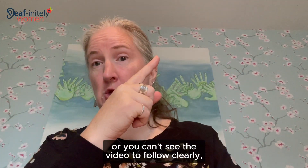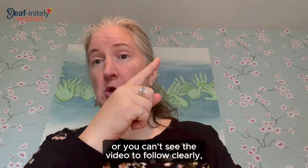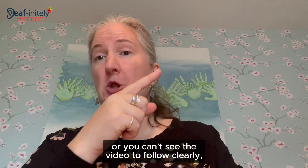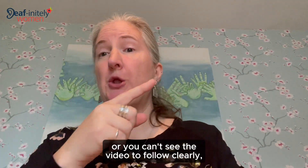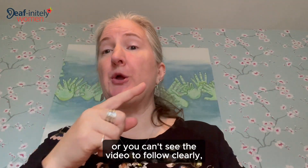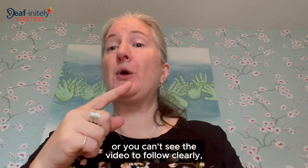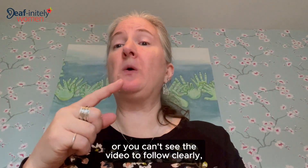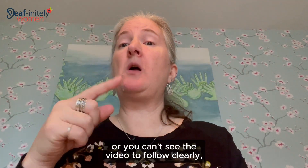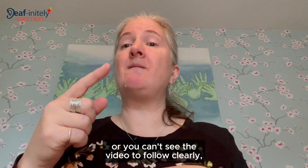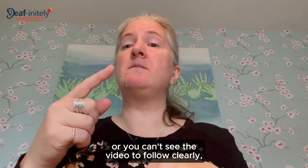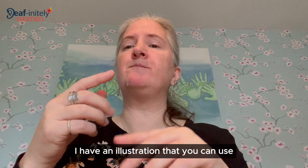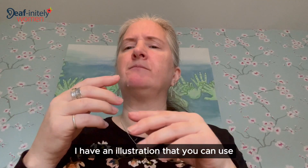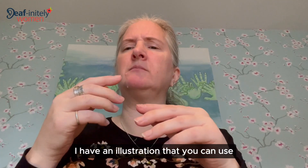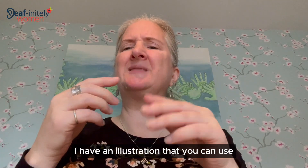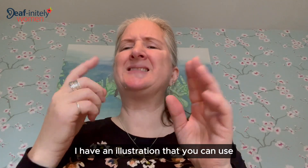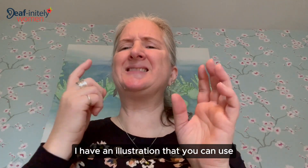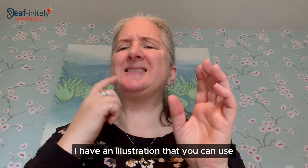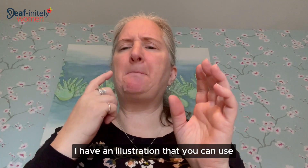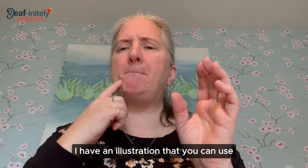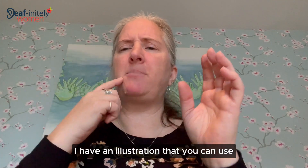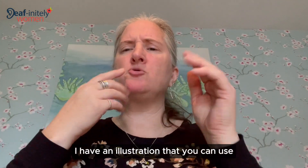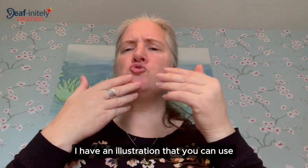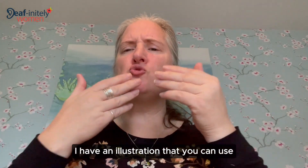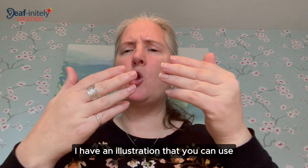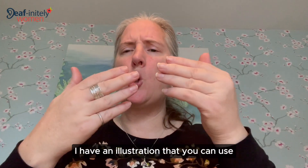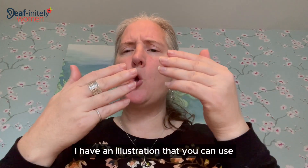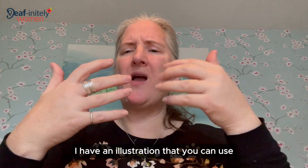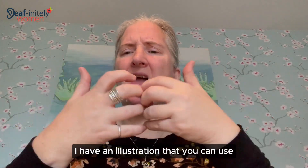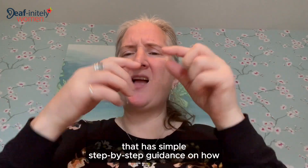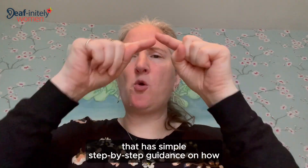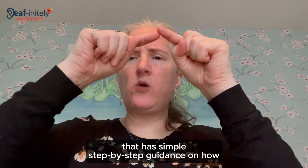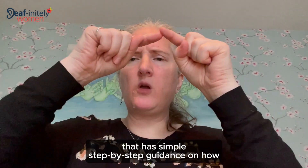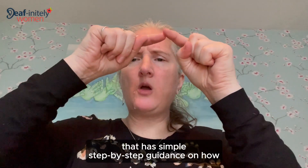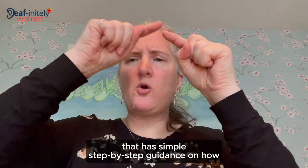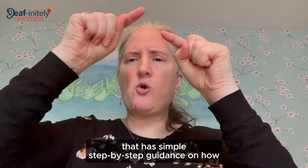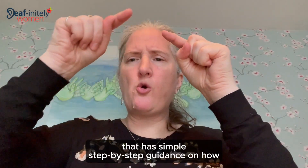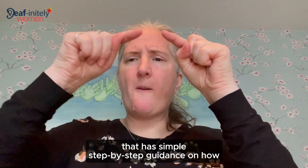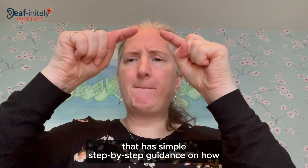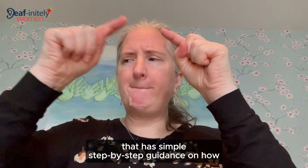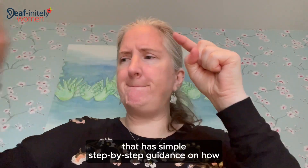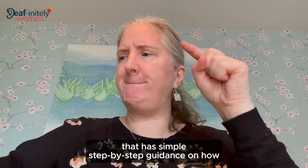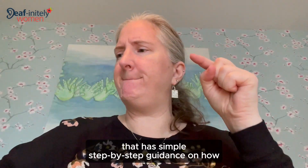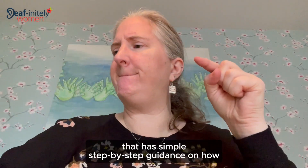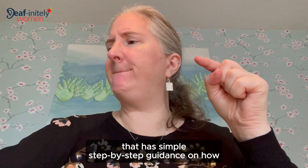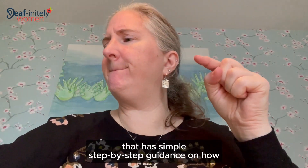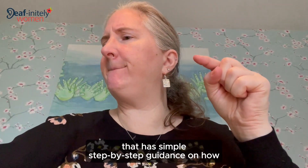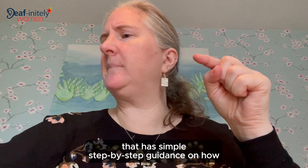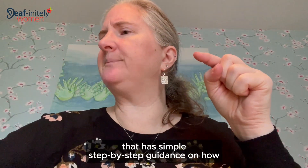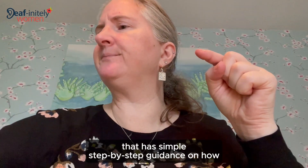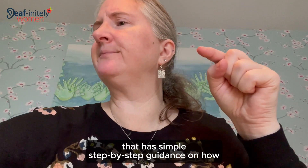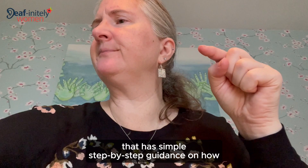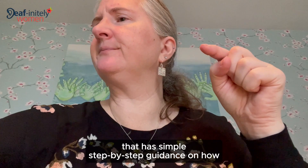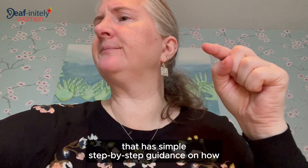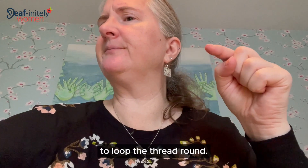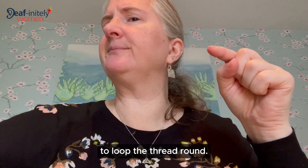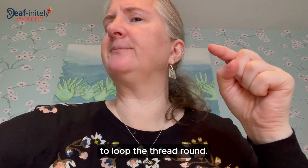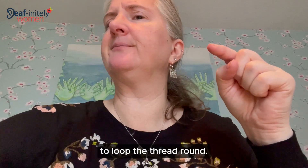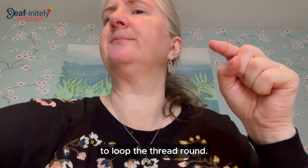follow clearly, I have an illustration that you can use that has simple step-by-step guidance on how to loop the